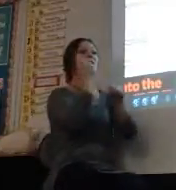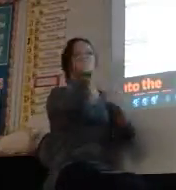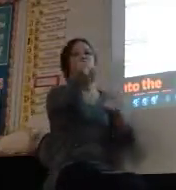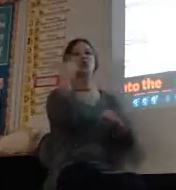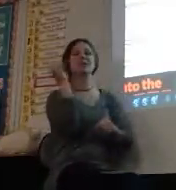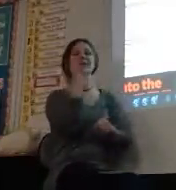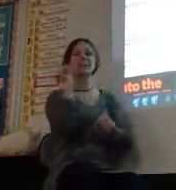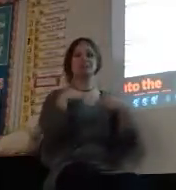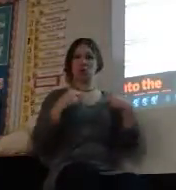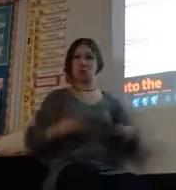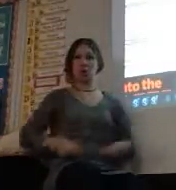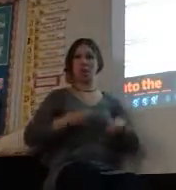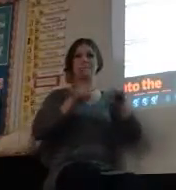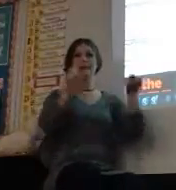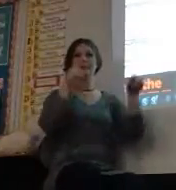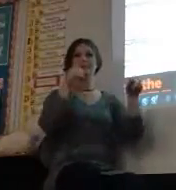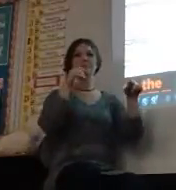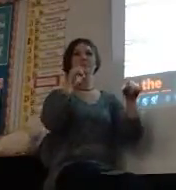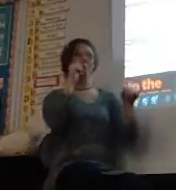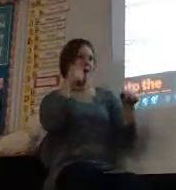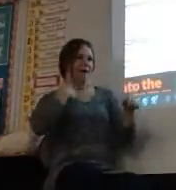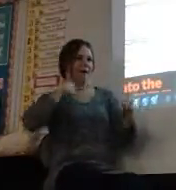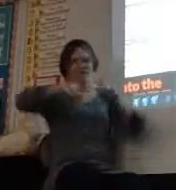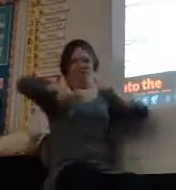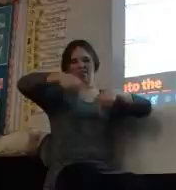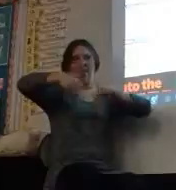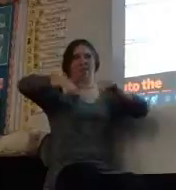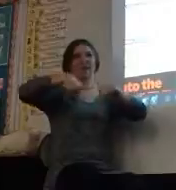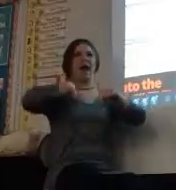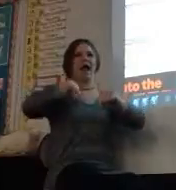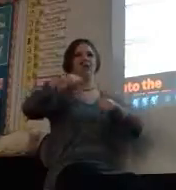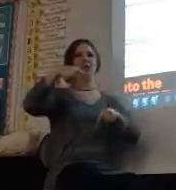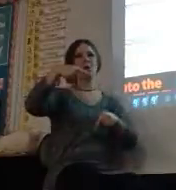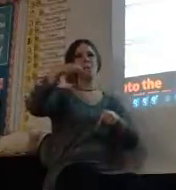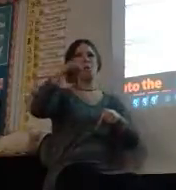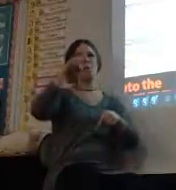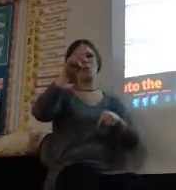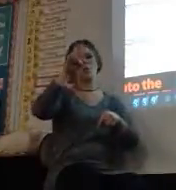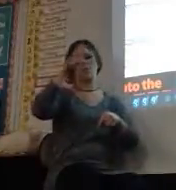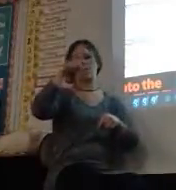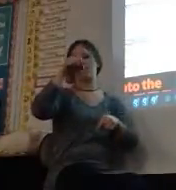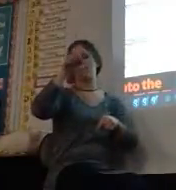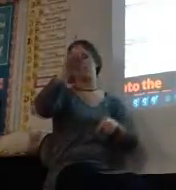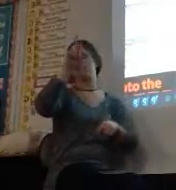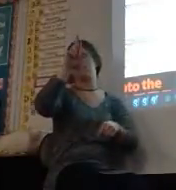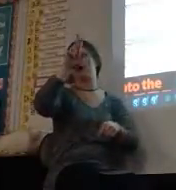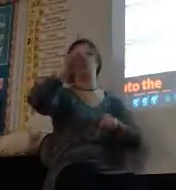But instead of legs, it has propellers to help it travel to depths that are too dangerous for humans.